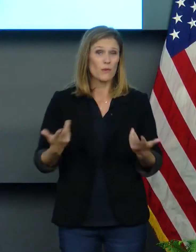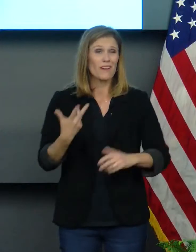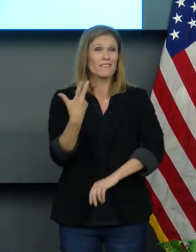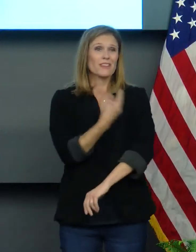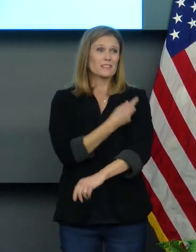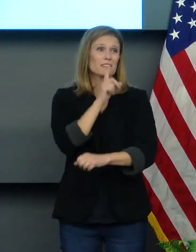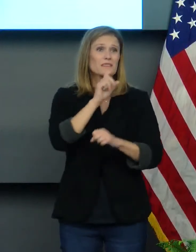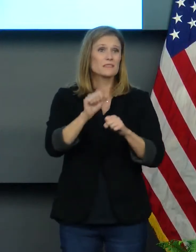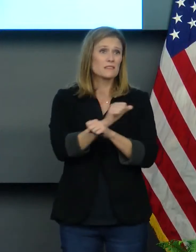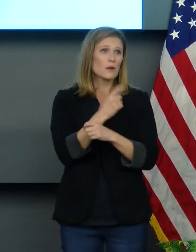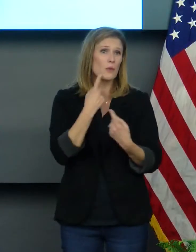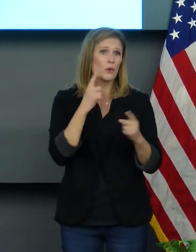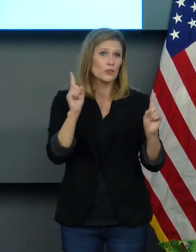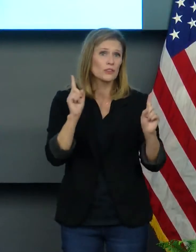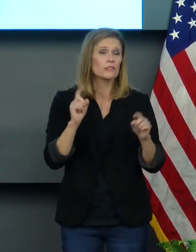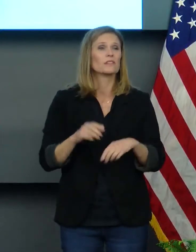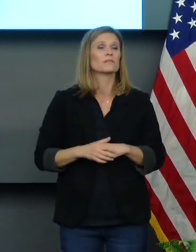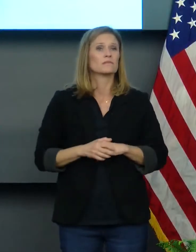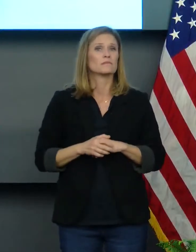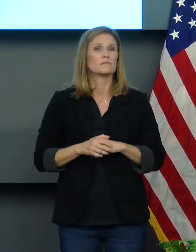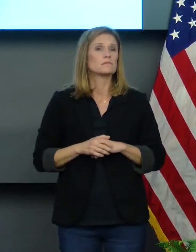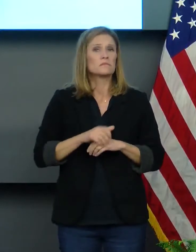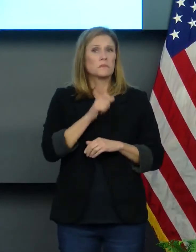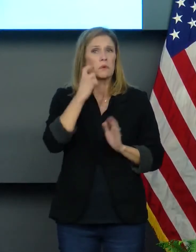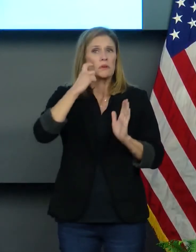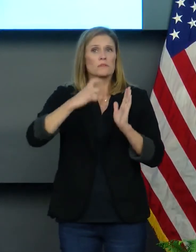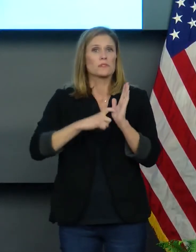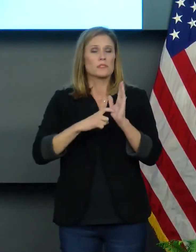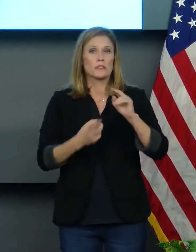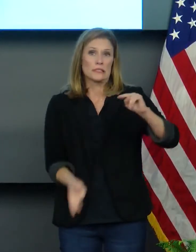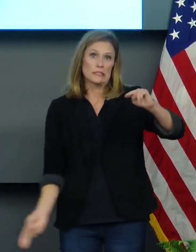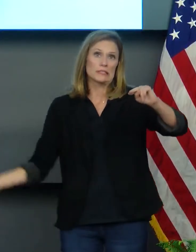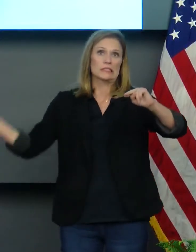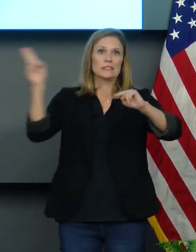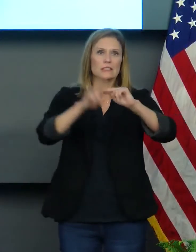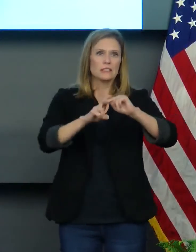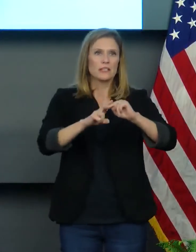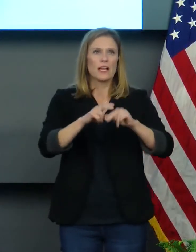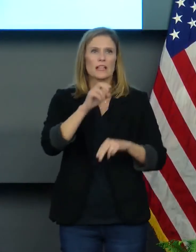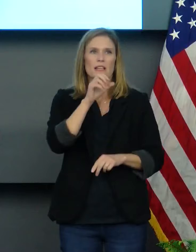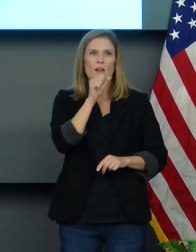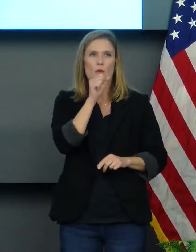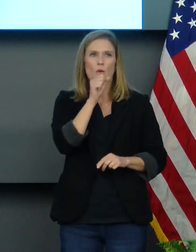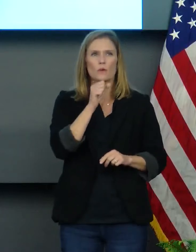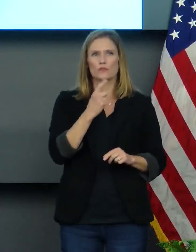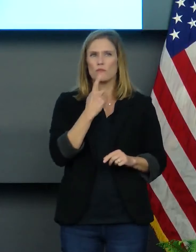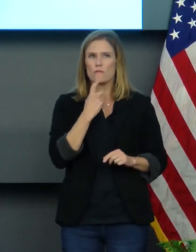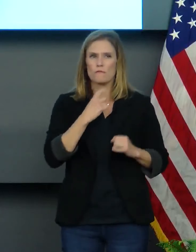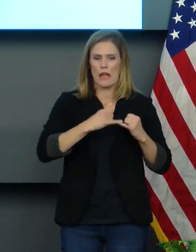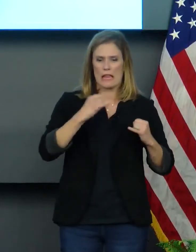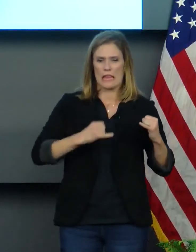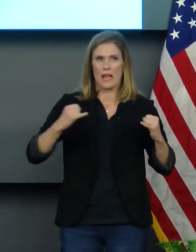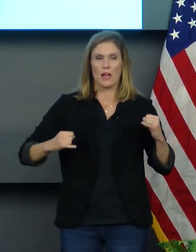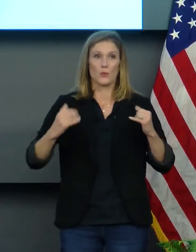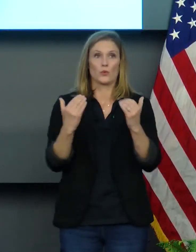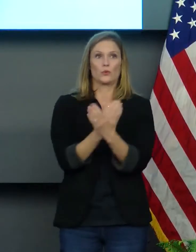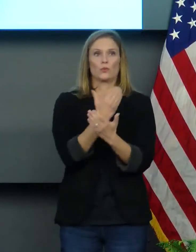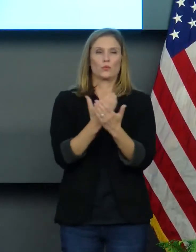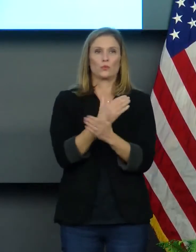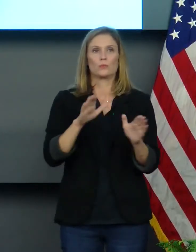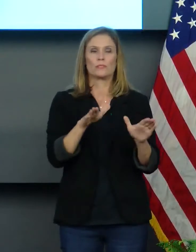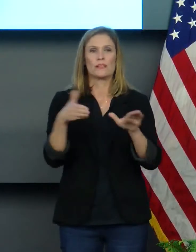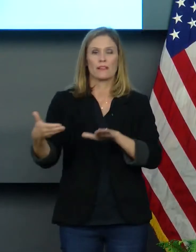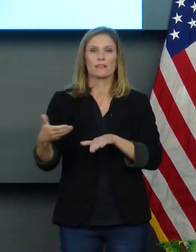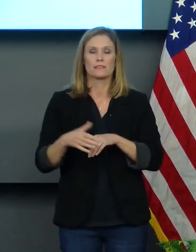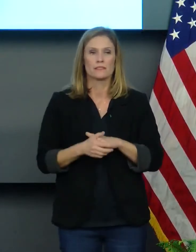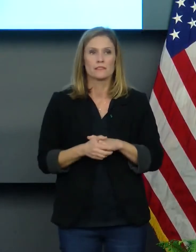what they're supposed to do. And we do not see large increases in that orange line in the number of new deaths. And